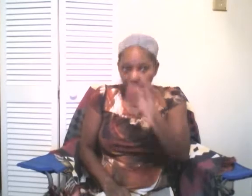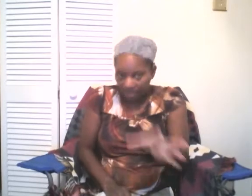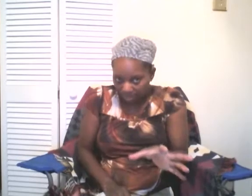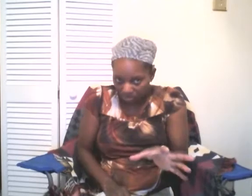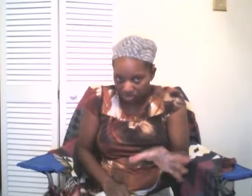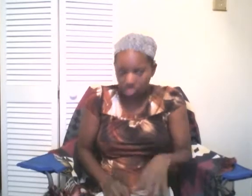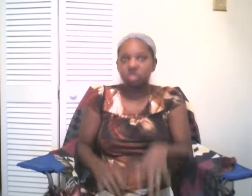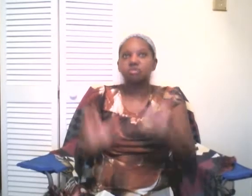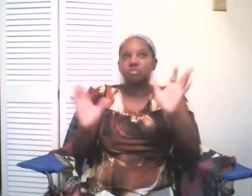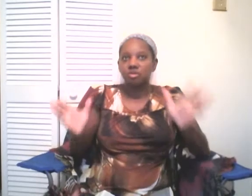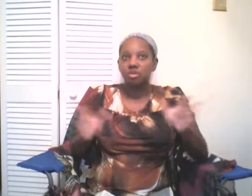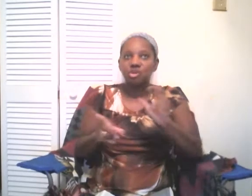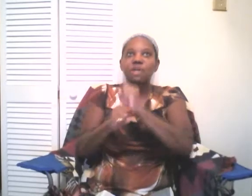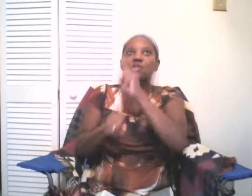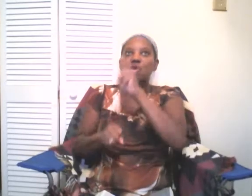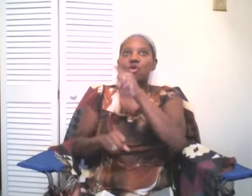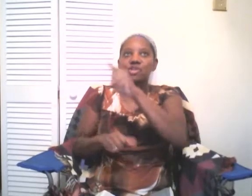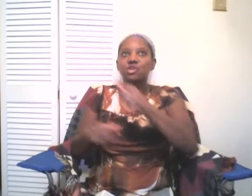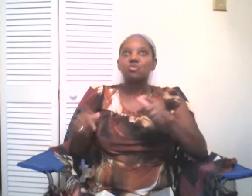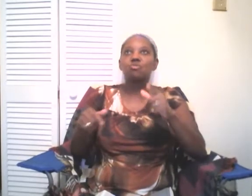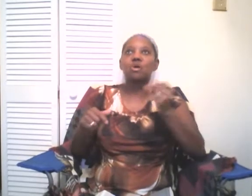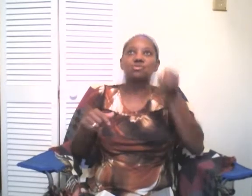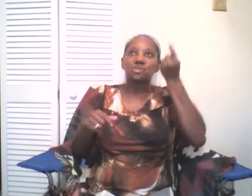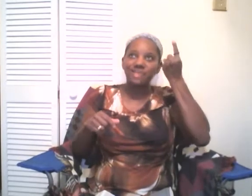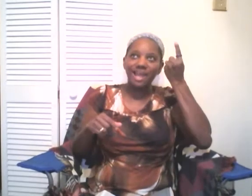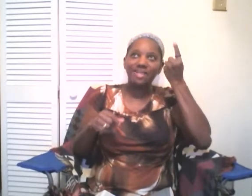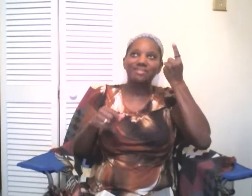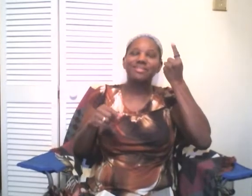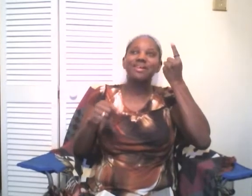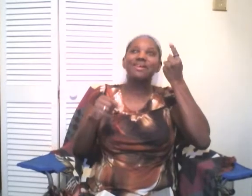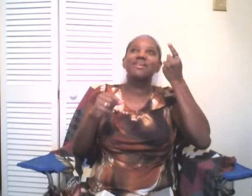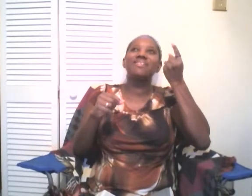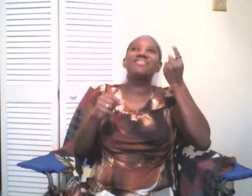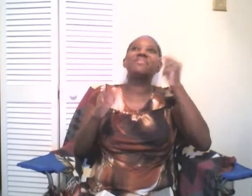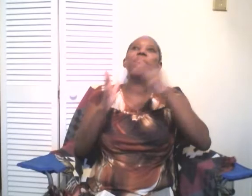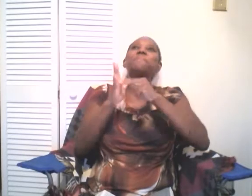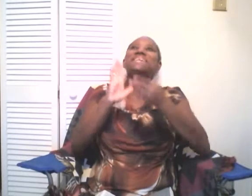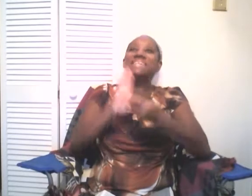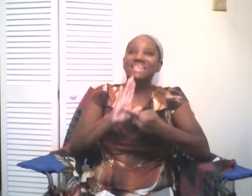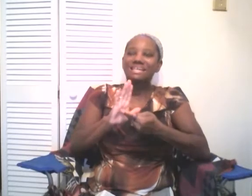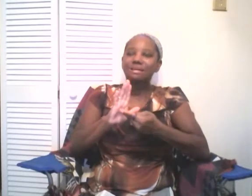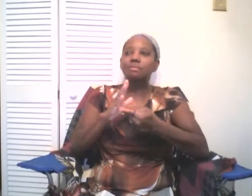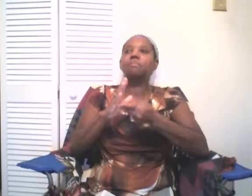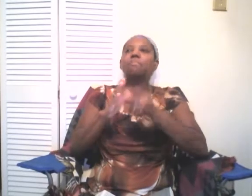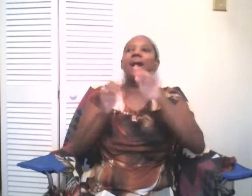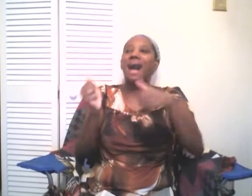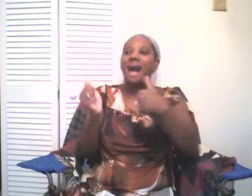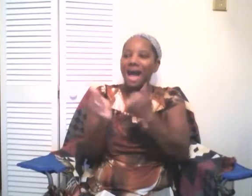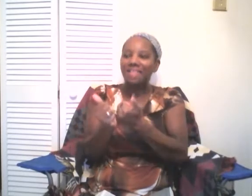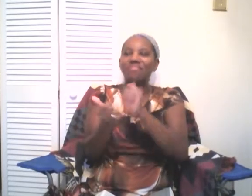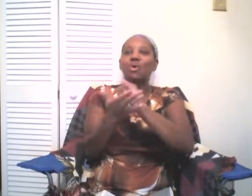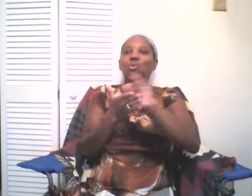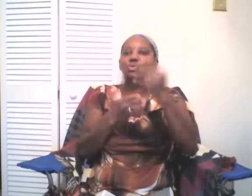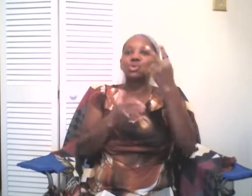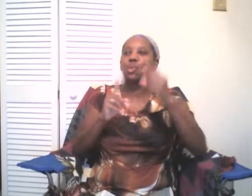Nobody cares. Just make sure that you understand the meaning behind those two